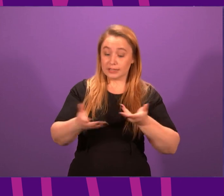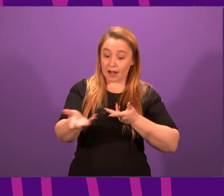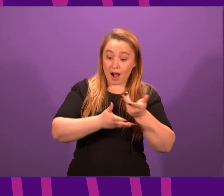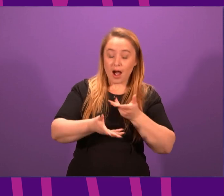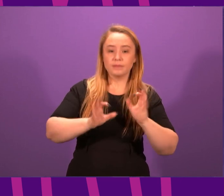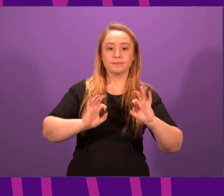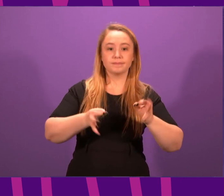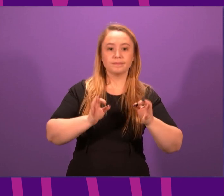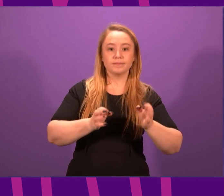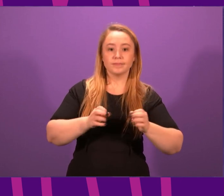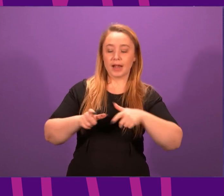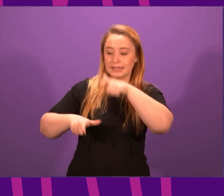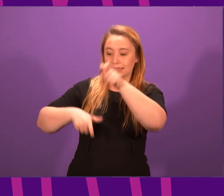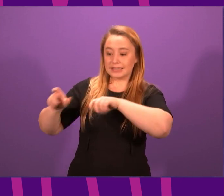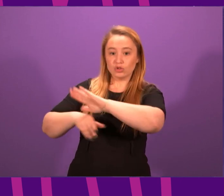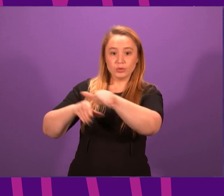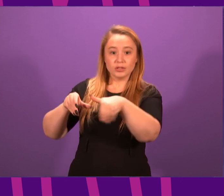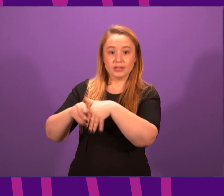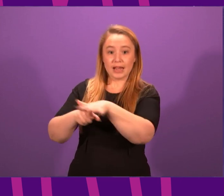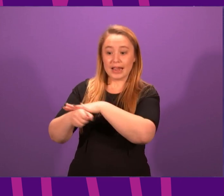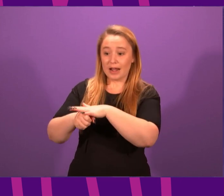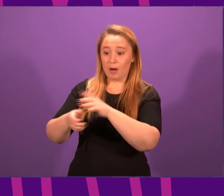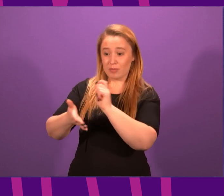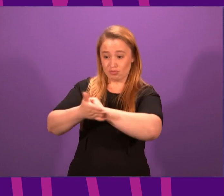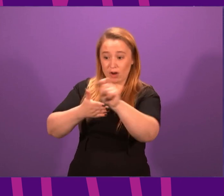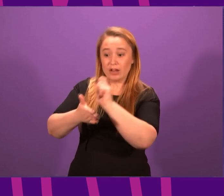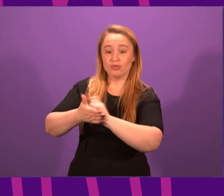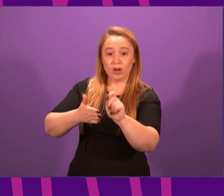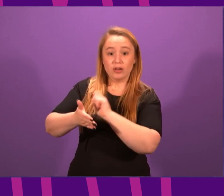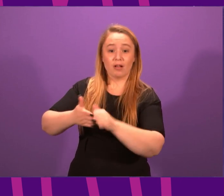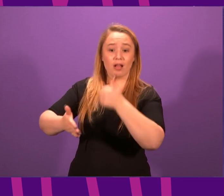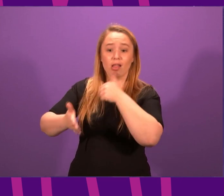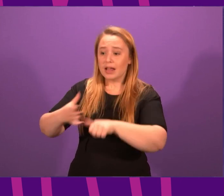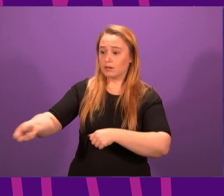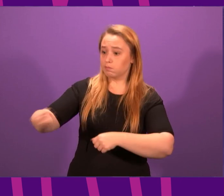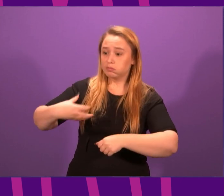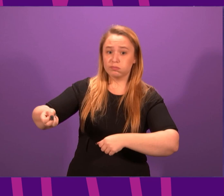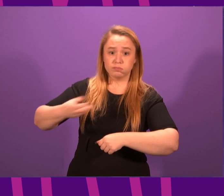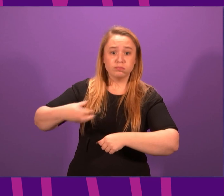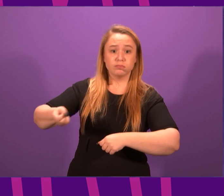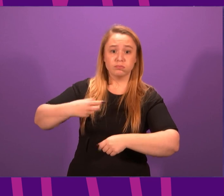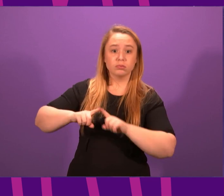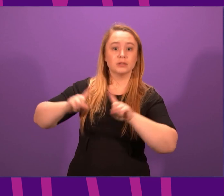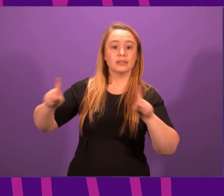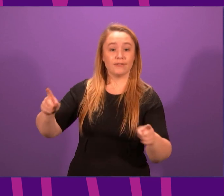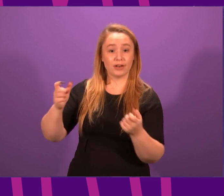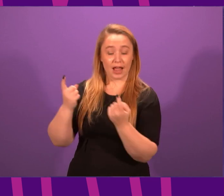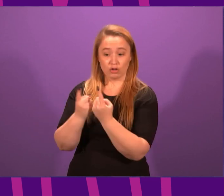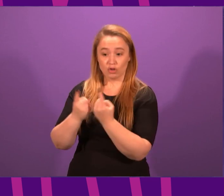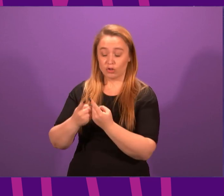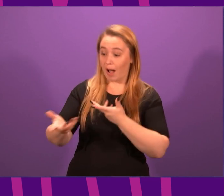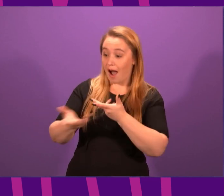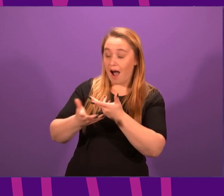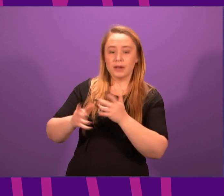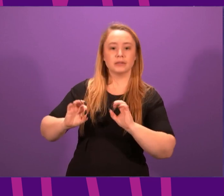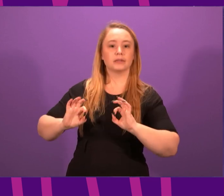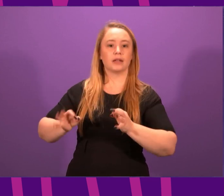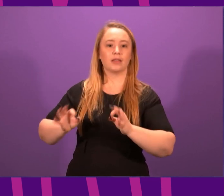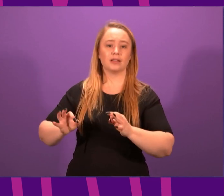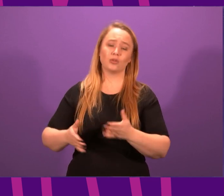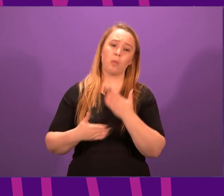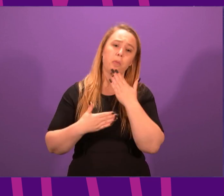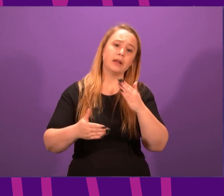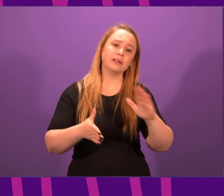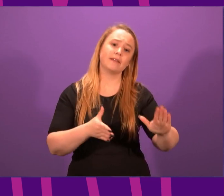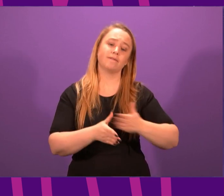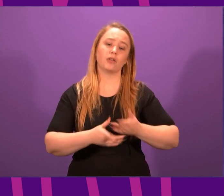and constituents who are writing to us in their droves on a number of issues. So can I make a plea to the First Minister? During